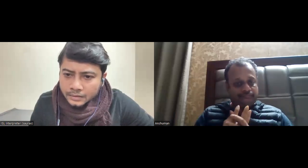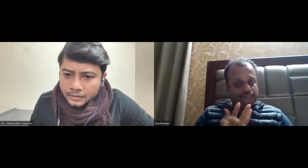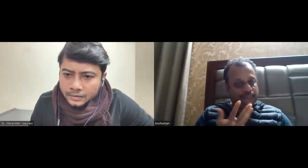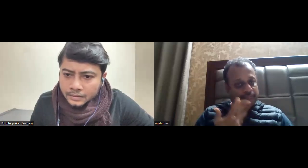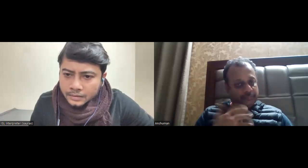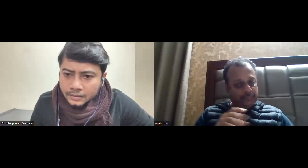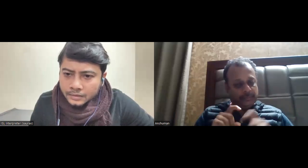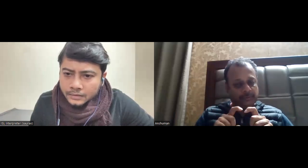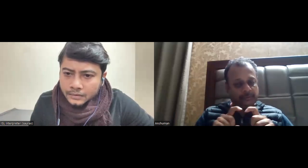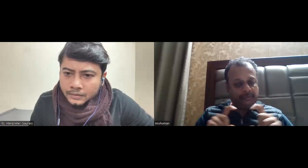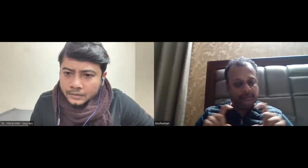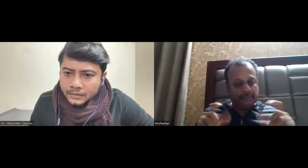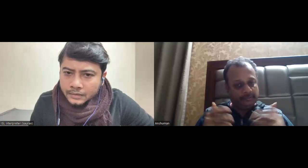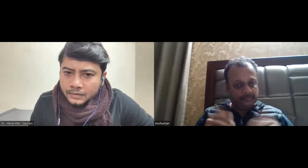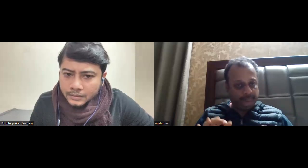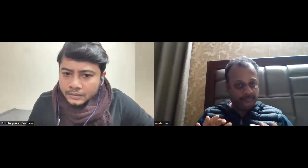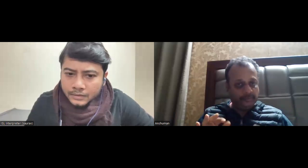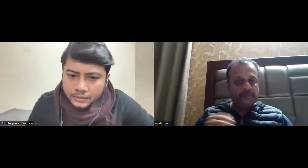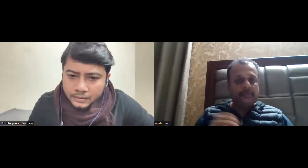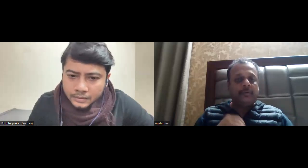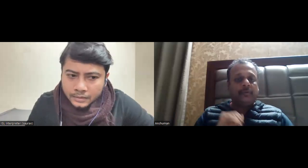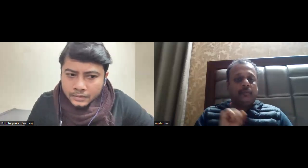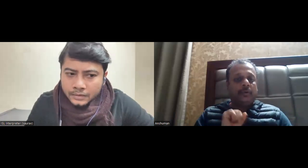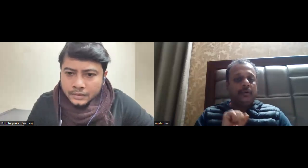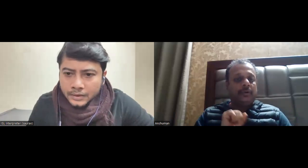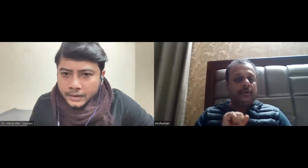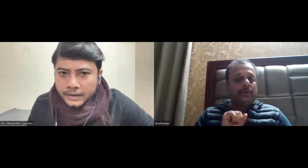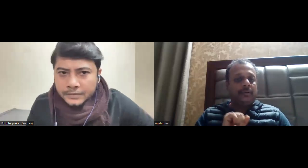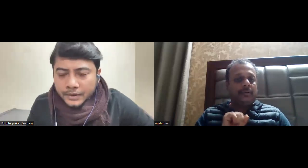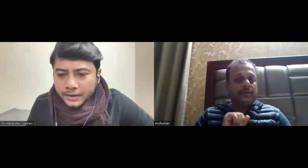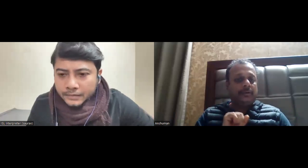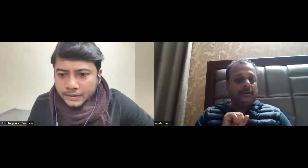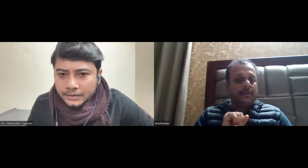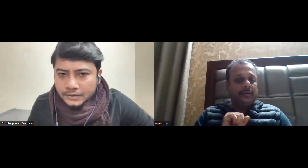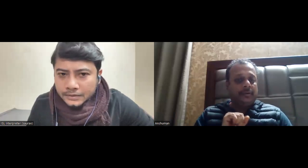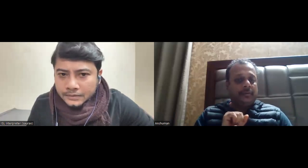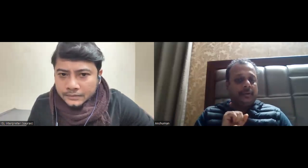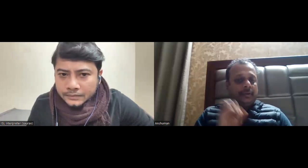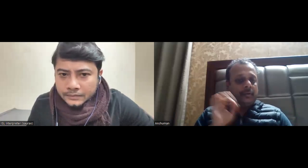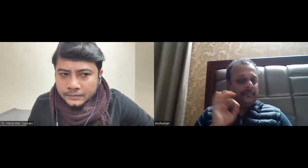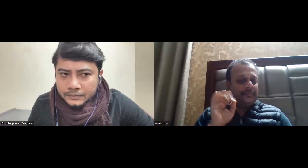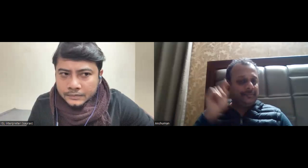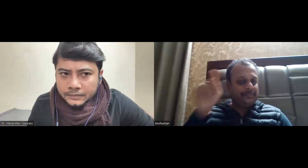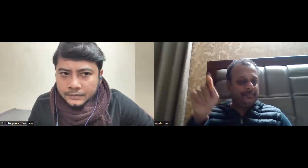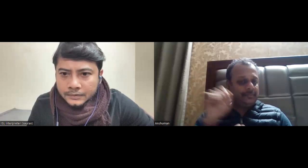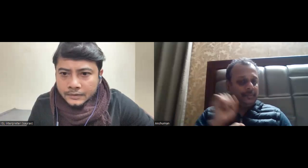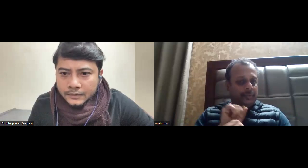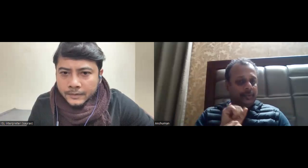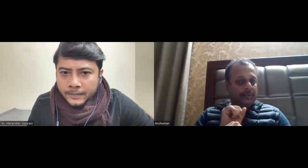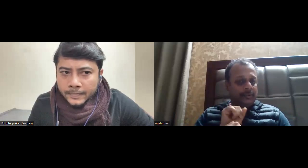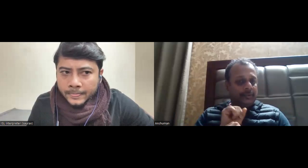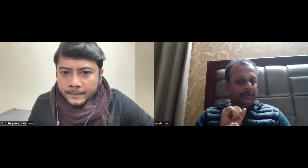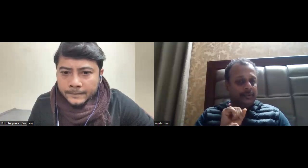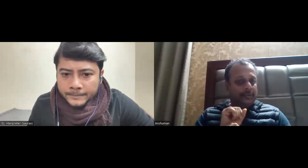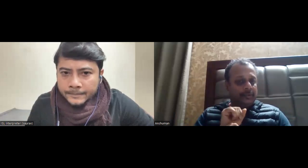Oh, Anshuman is not spotlighted. Are you doing it? I'm not doing it. he is spotlighted, Mataji. He is. Okay, I'm not seeing